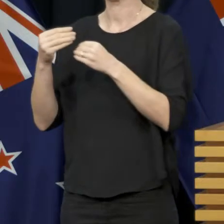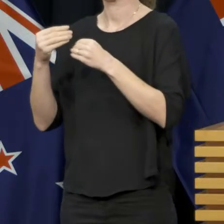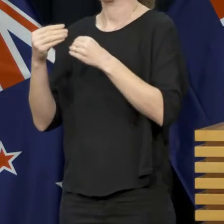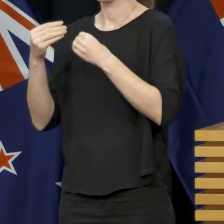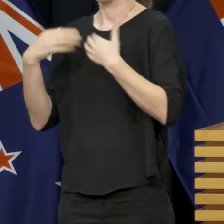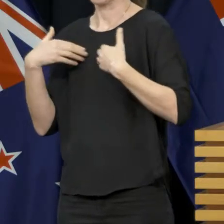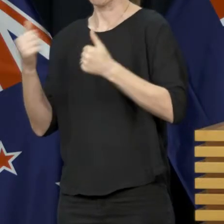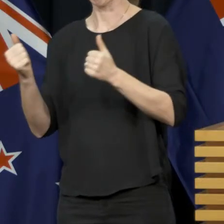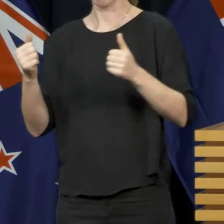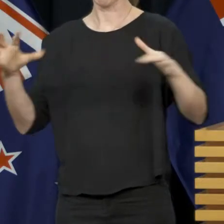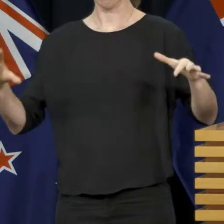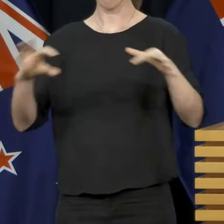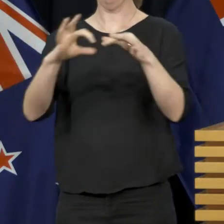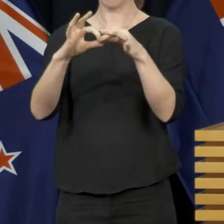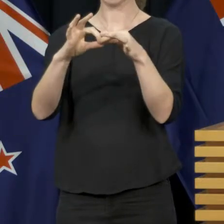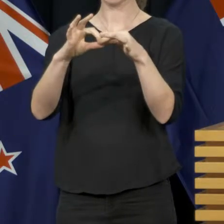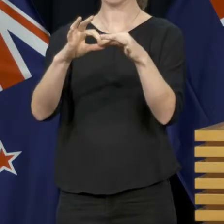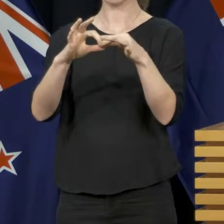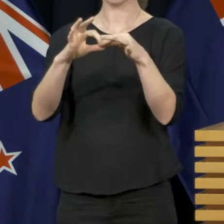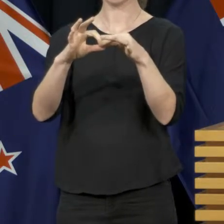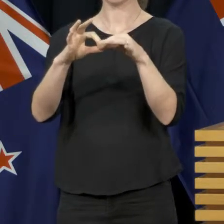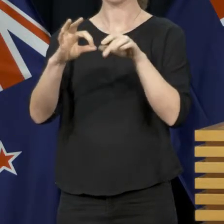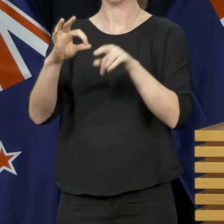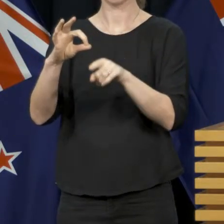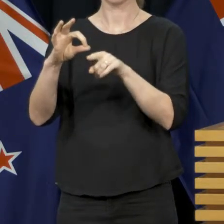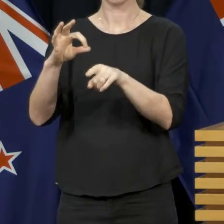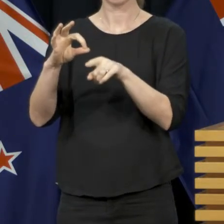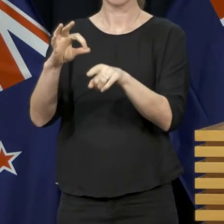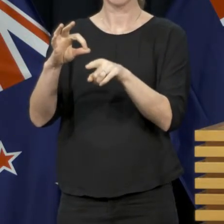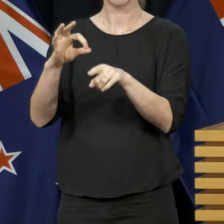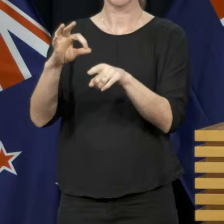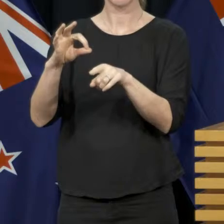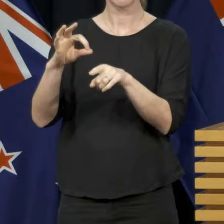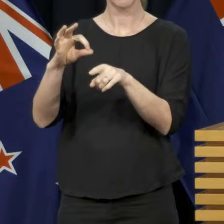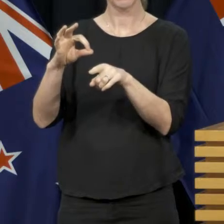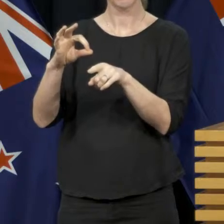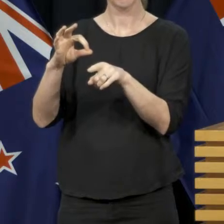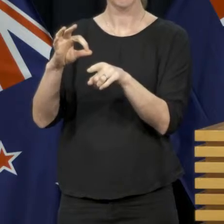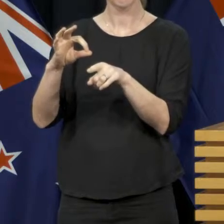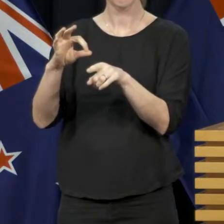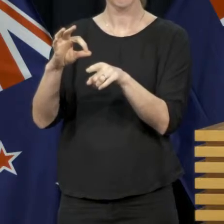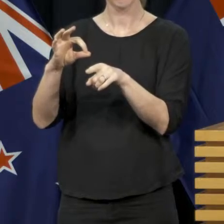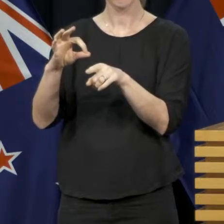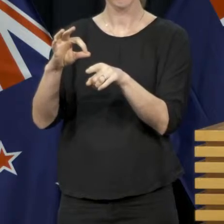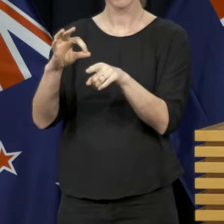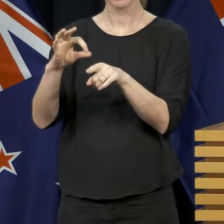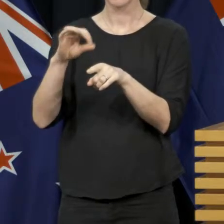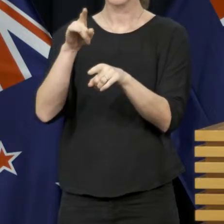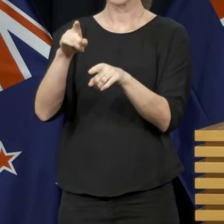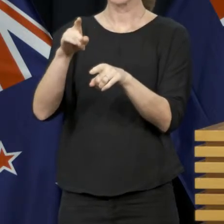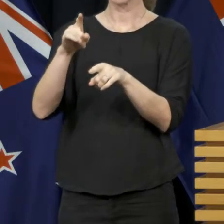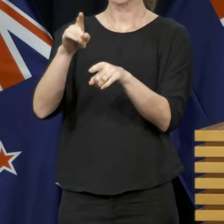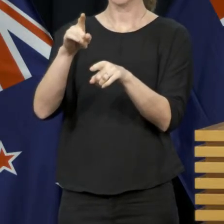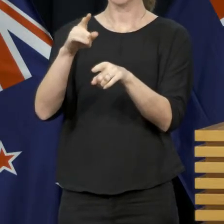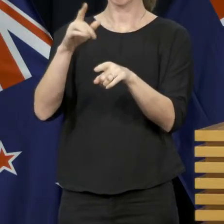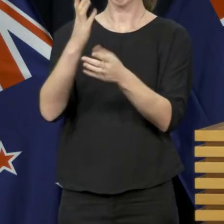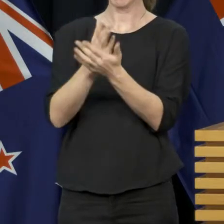century, doesn't that just show the reason you've not sacked David Clark and not accepted his resignation earlier? Because you have no one to give it to.